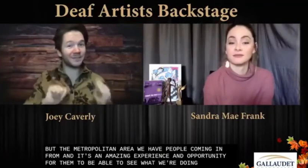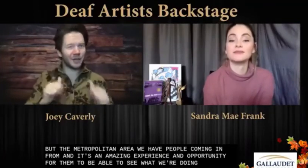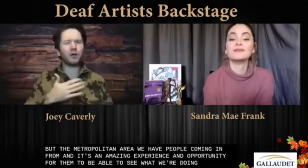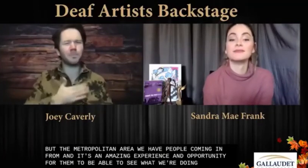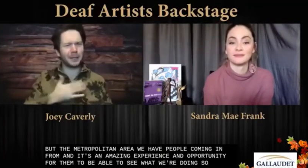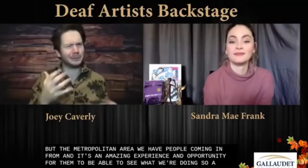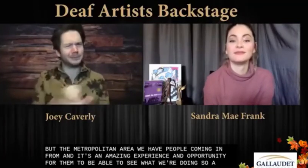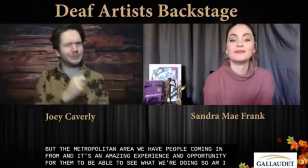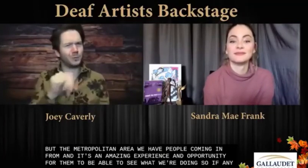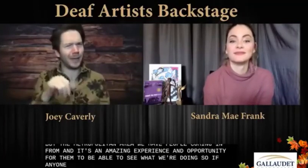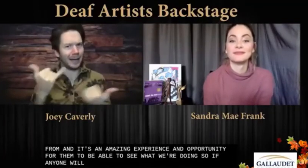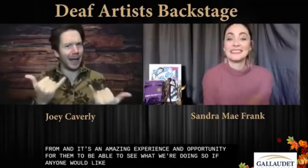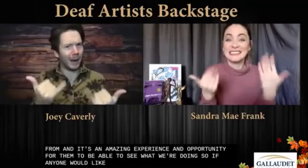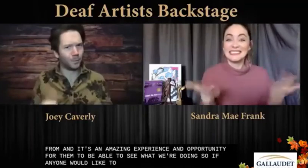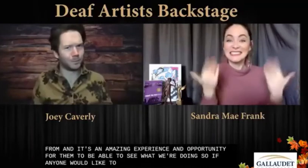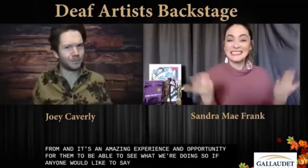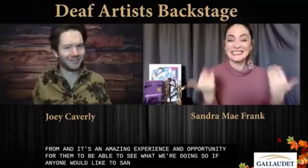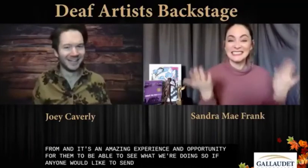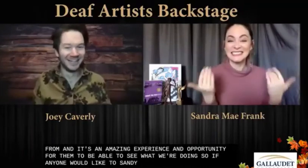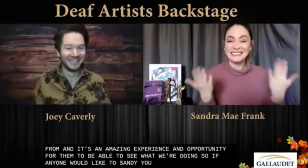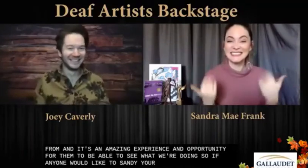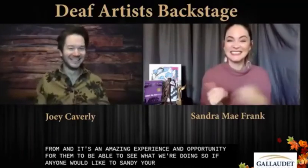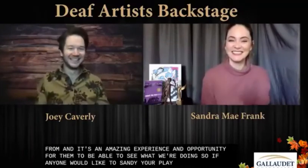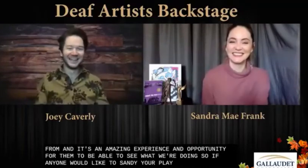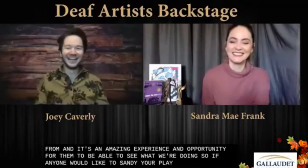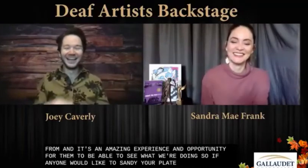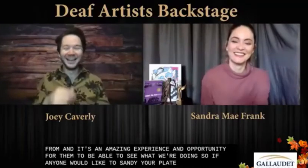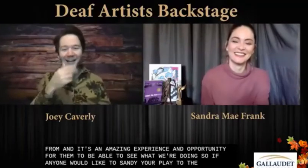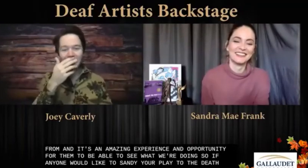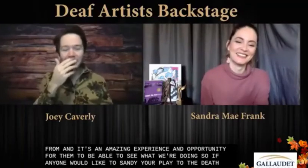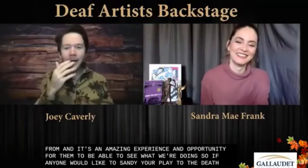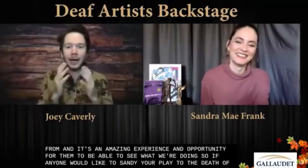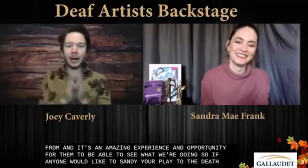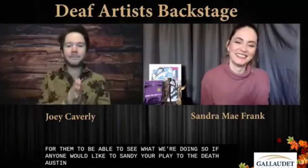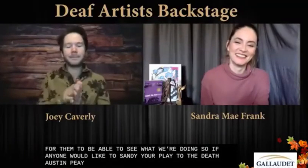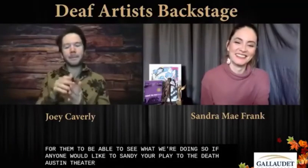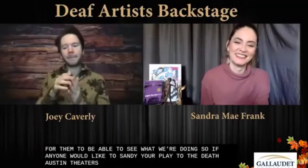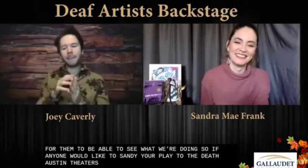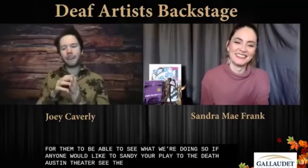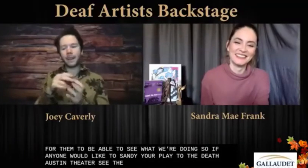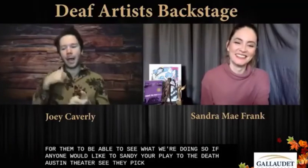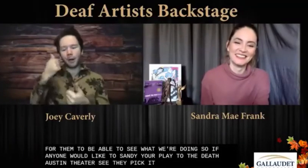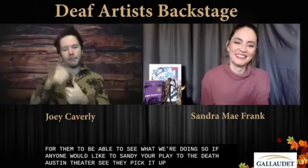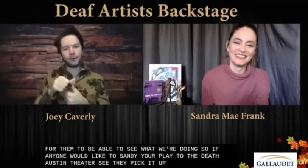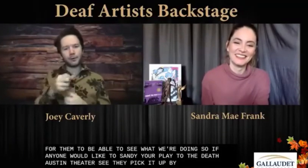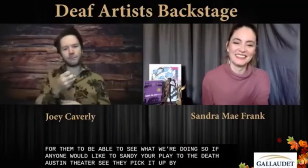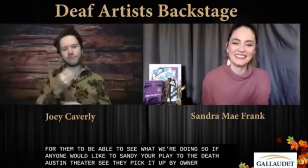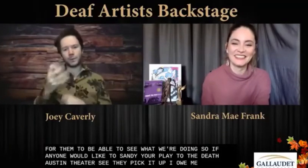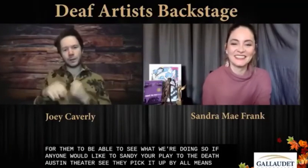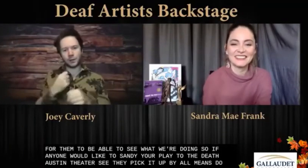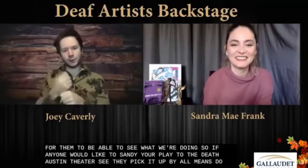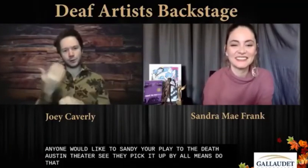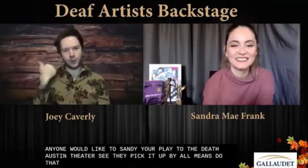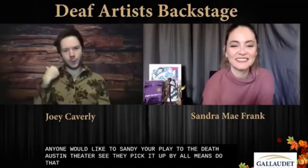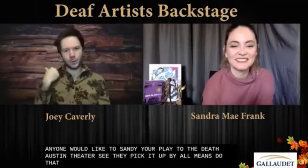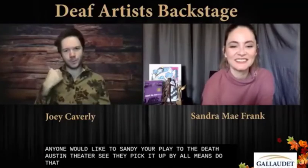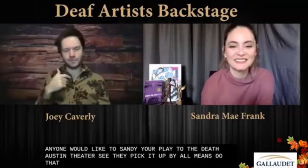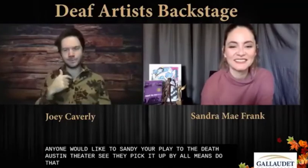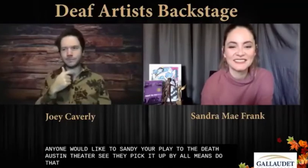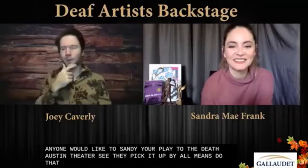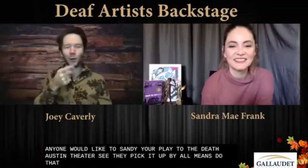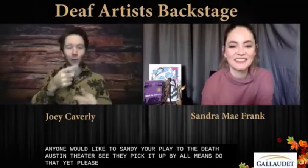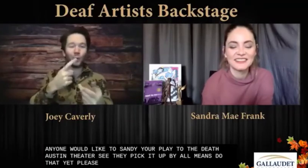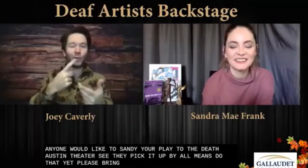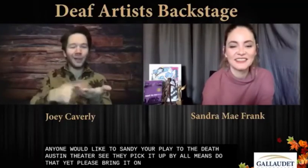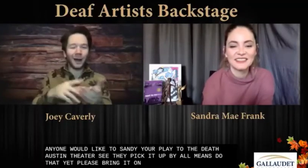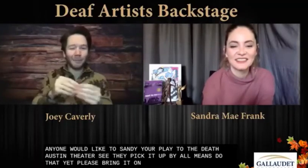so if anyone would like to send your play to the deaf Austin theater to see if they pick it up by all means do that yes please